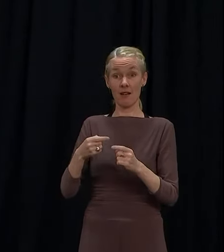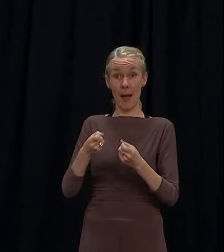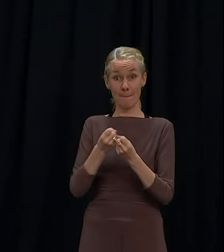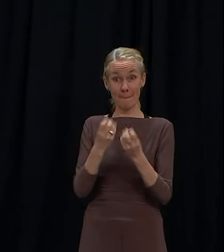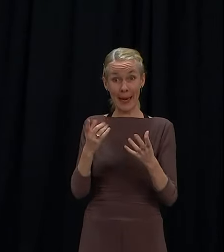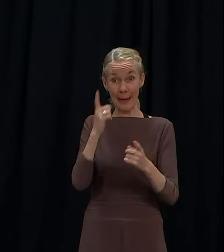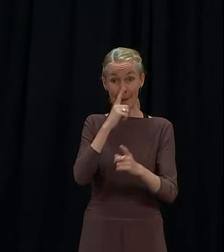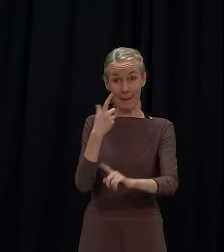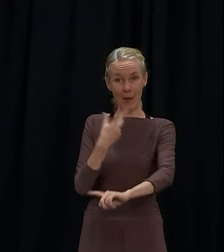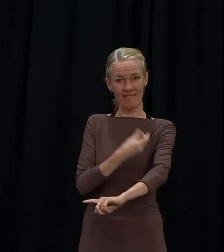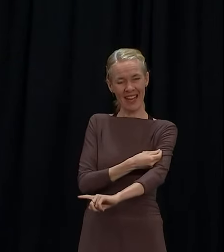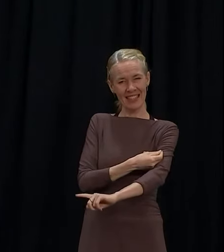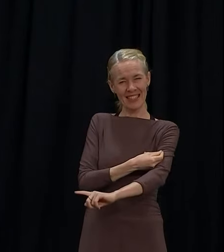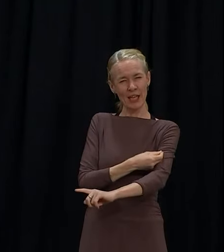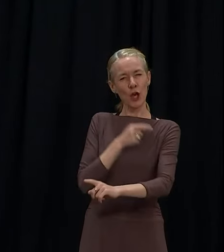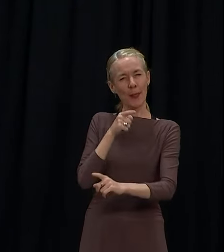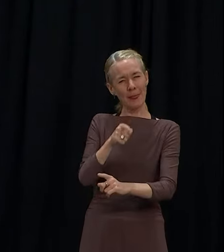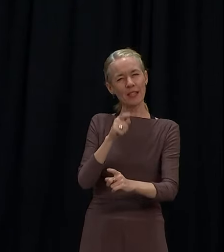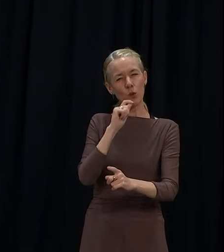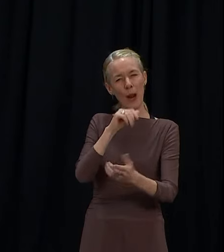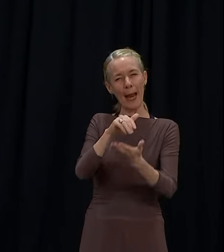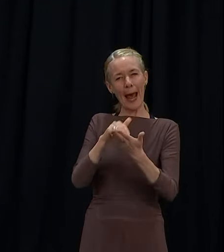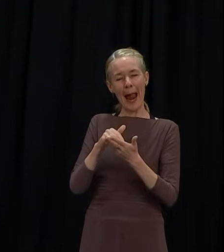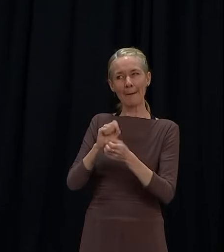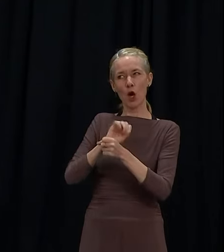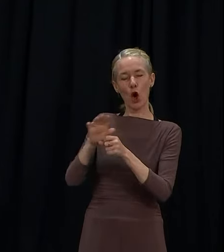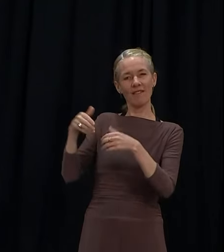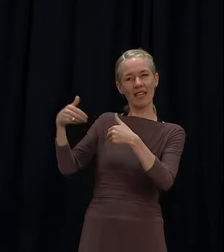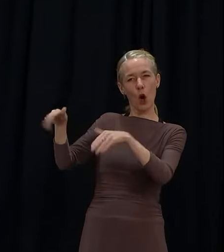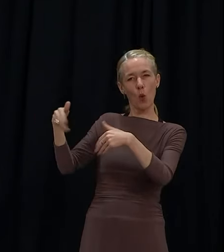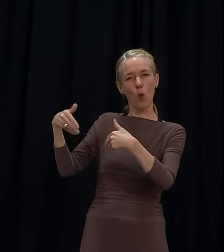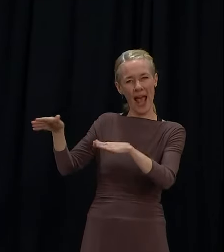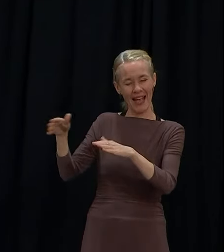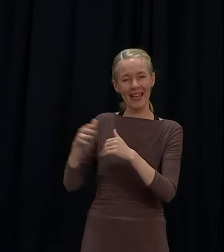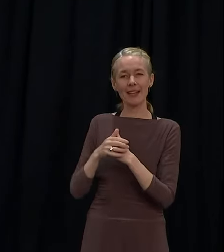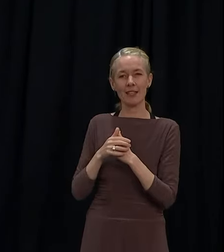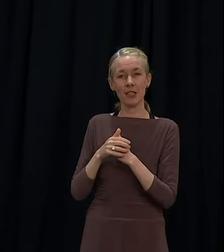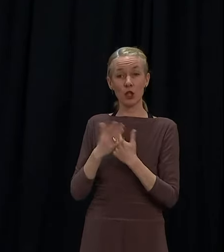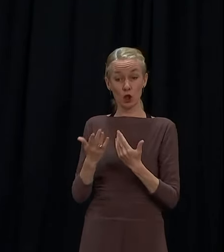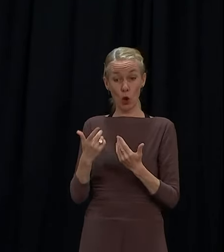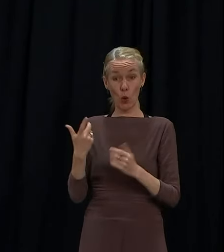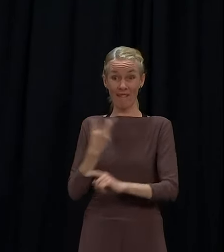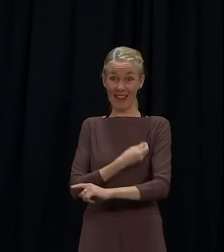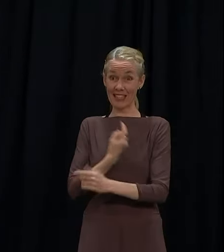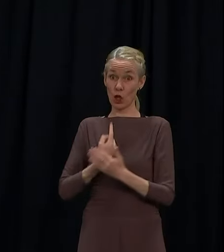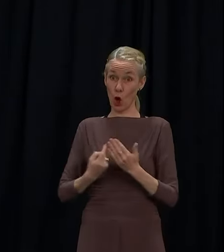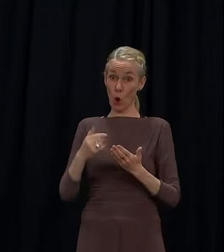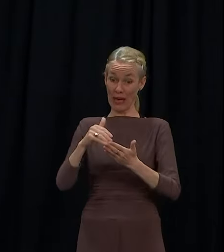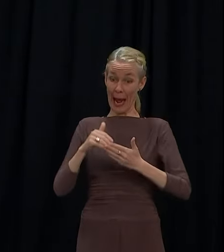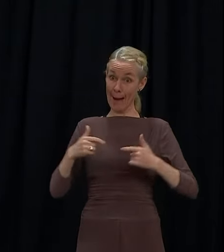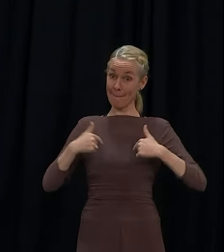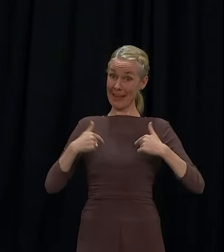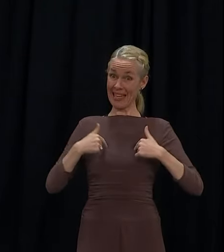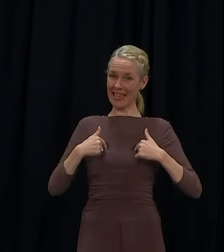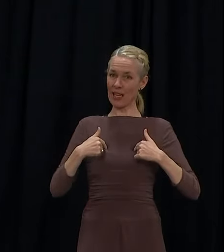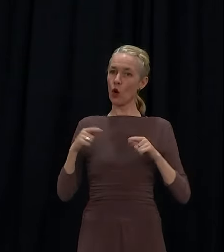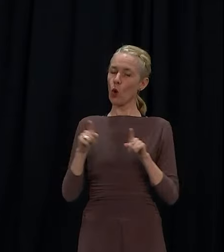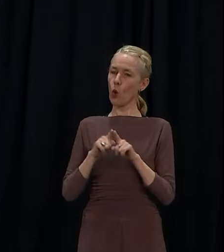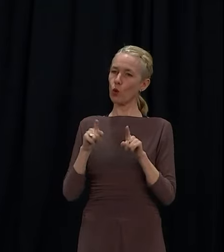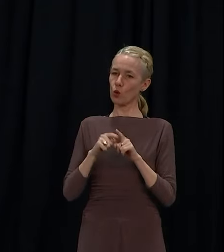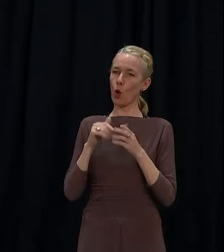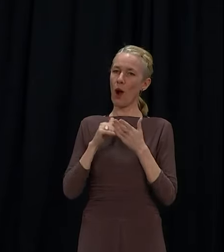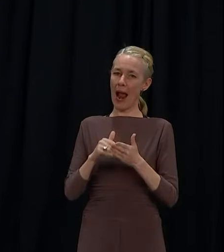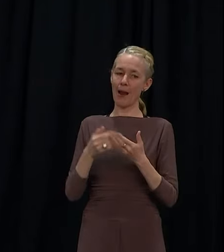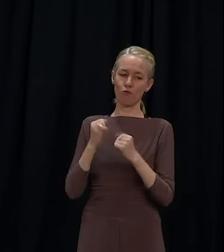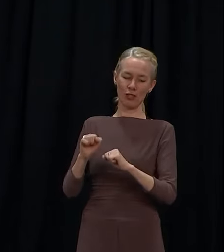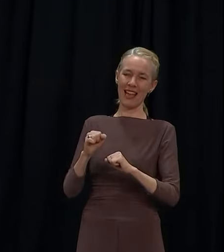after ourselves, but to protect other people who aren't eligible for vaccination by being vaccinated. The other thing I'd say is, look, our